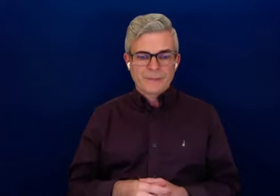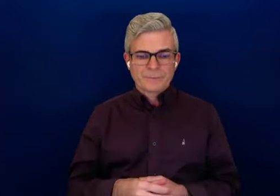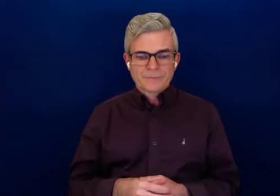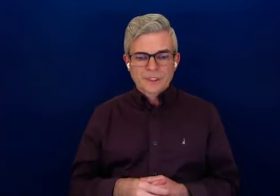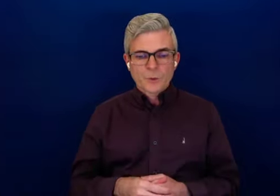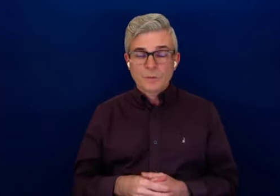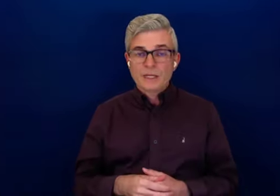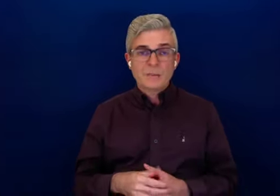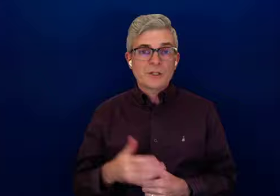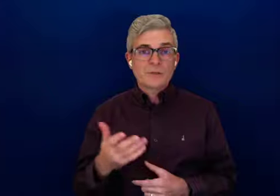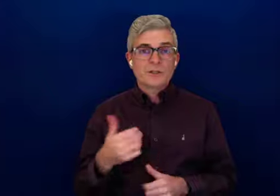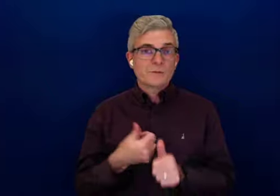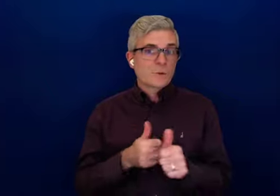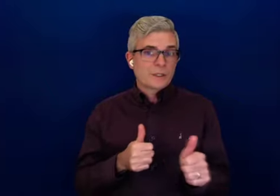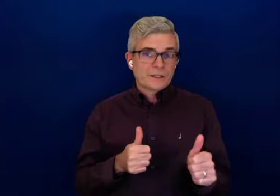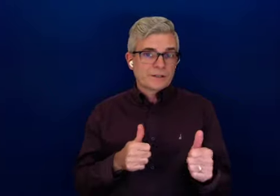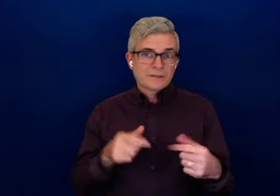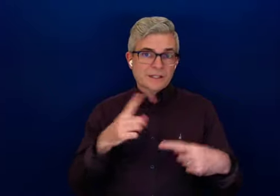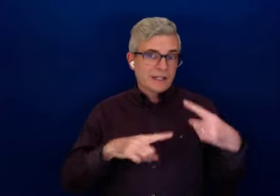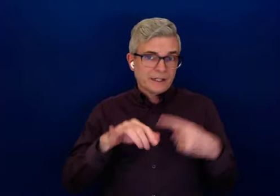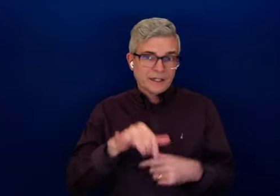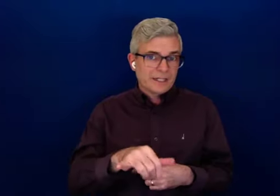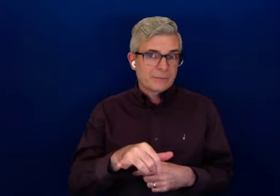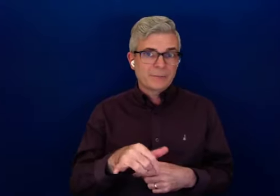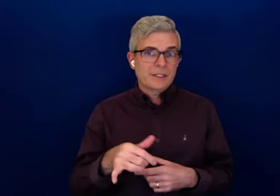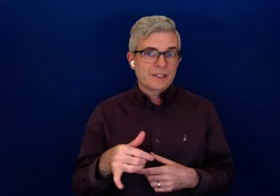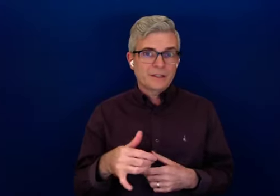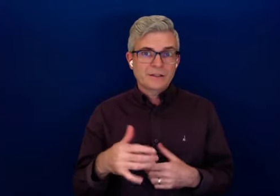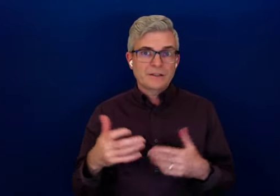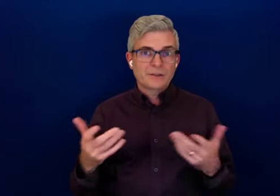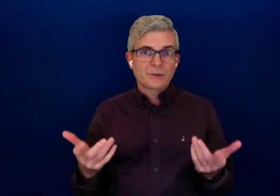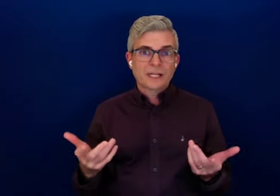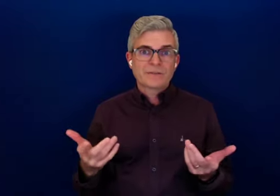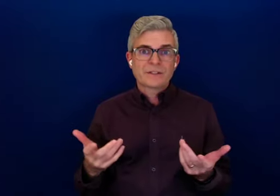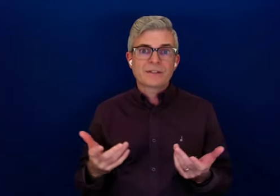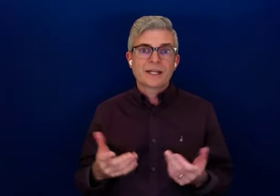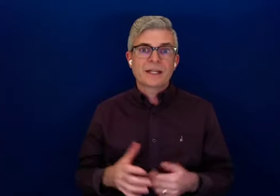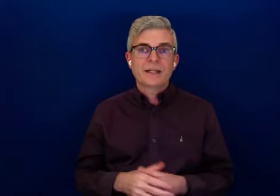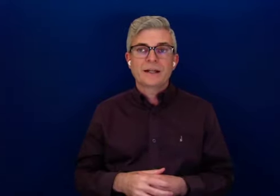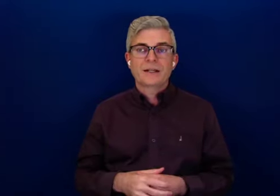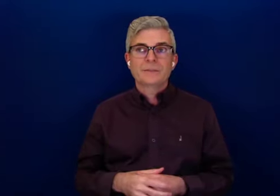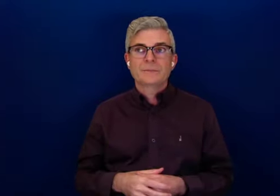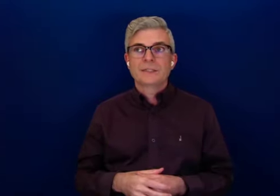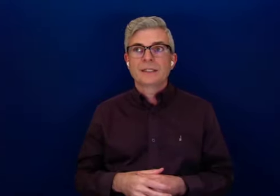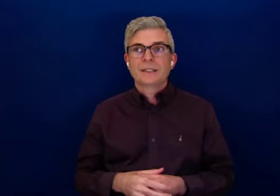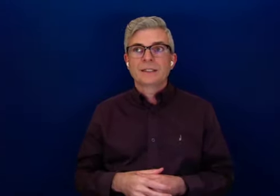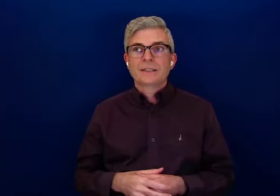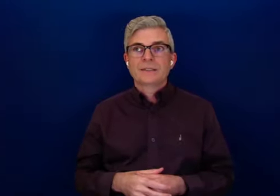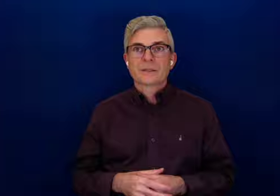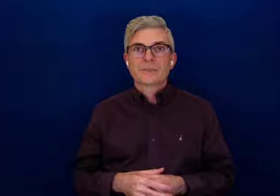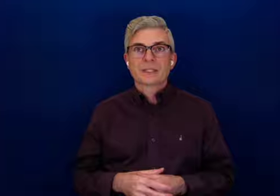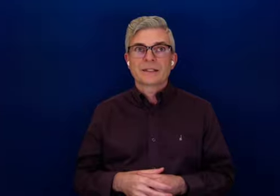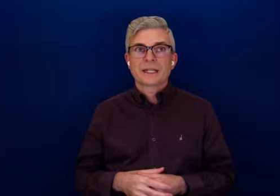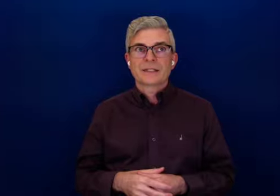that. Or maybe you can avoid signing that. Maybe you don't have to say something